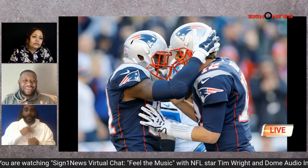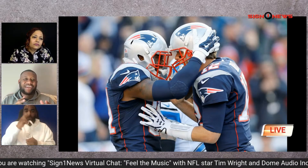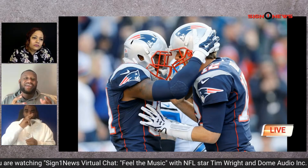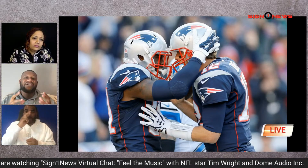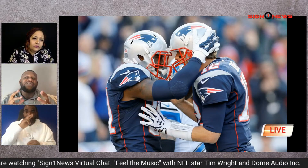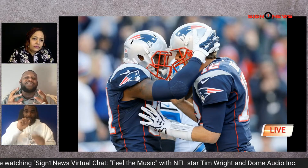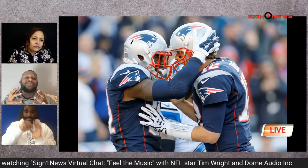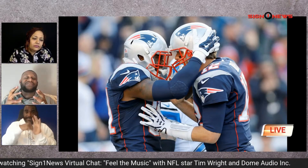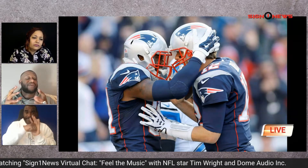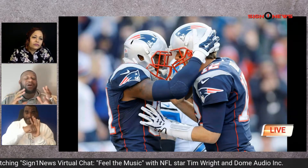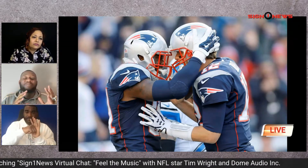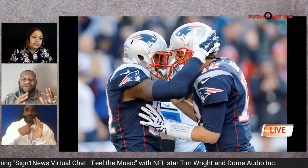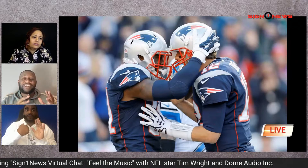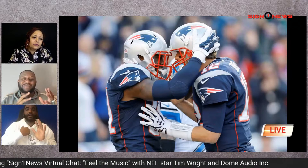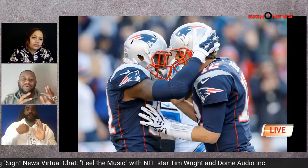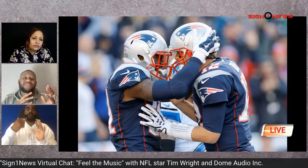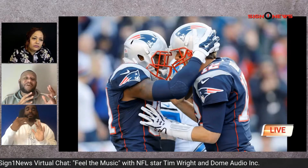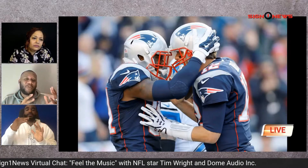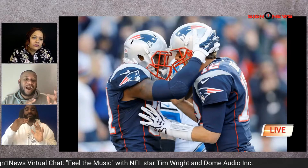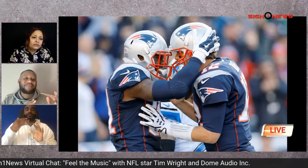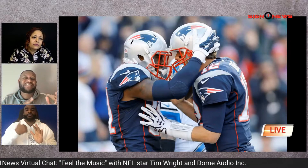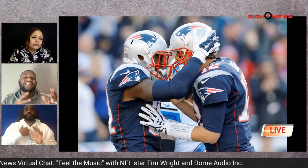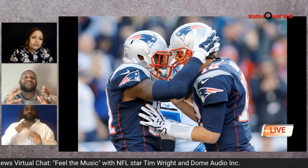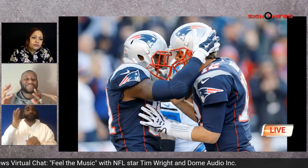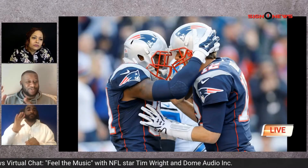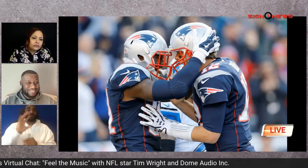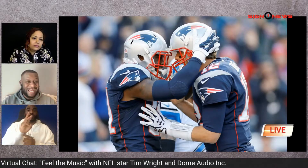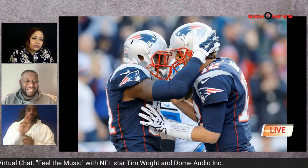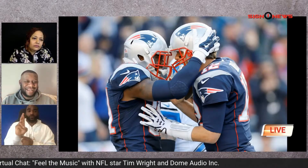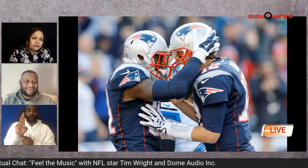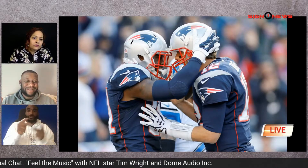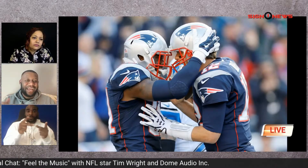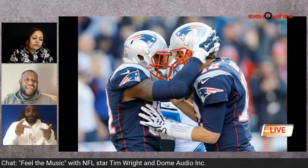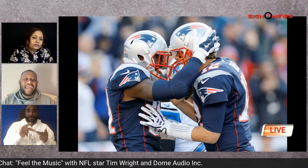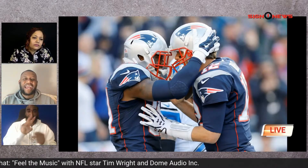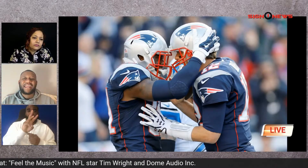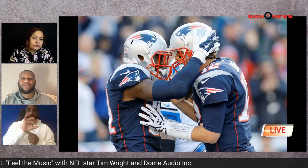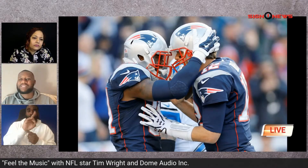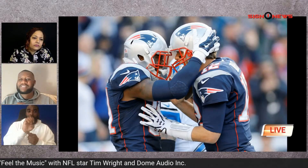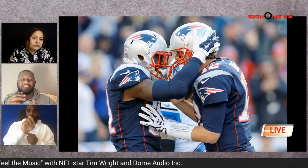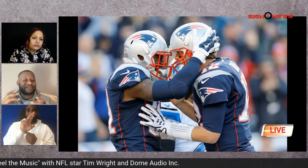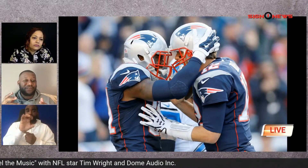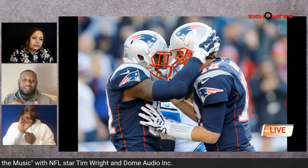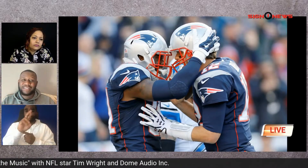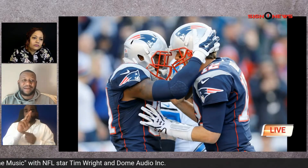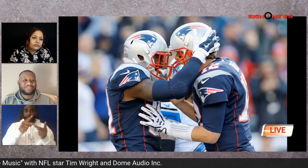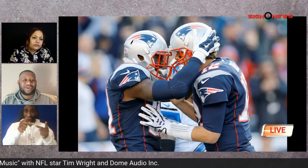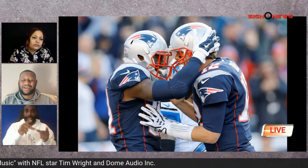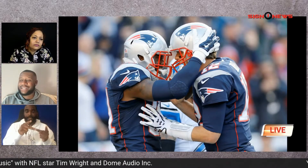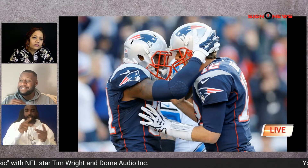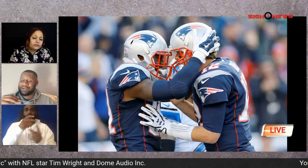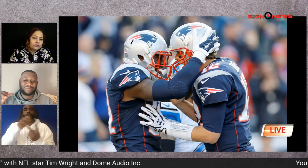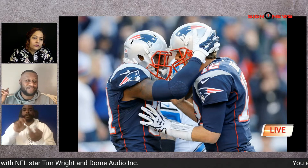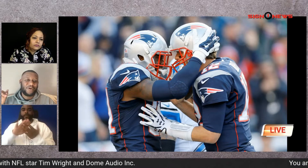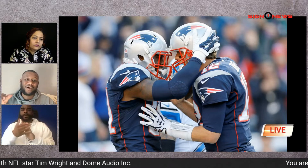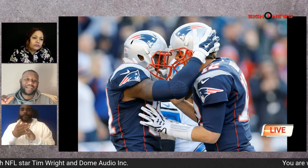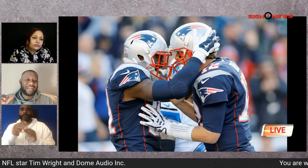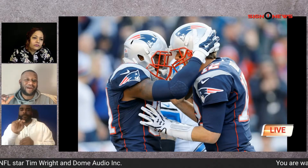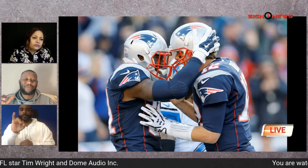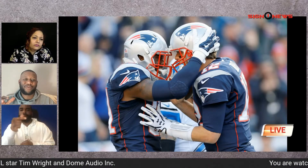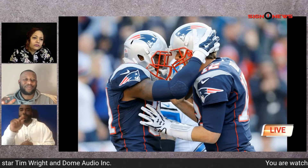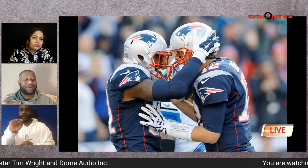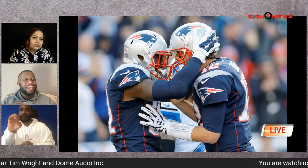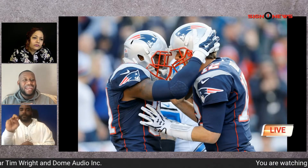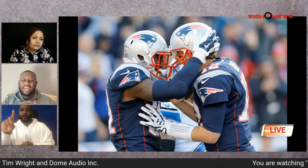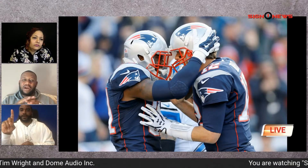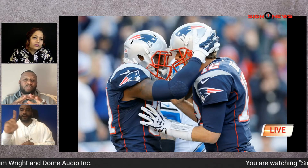end. Well, I'm sorry, I switched from a wide receiver to a tight end. And I was seventh on the depth chart in terms of walking in